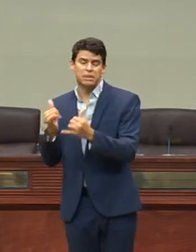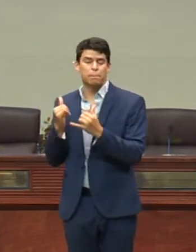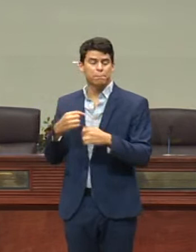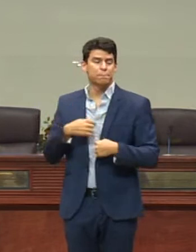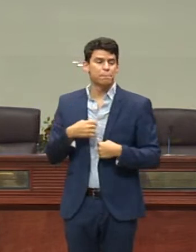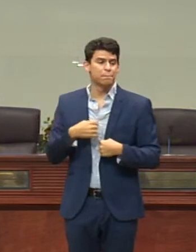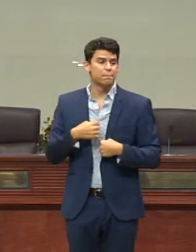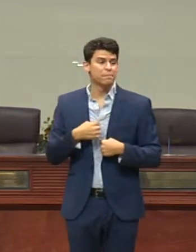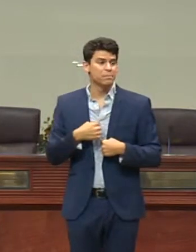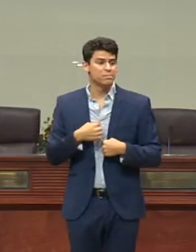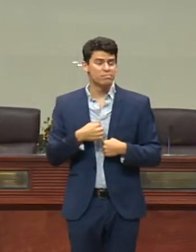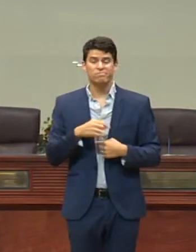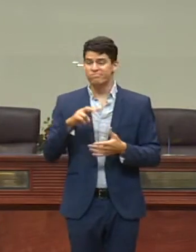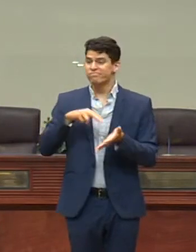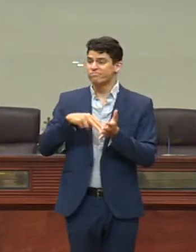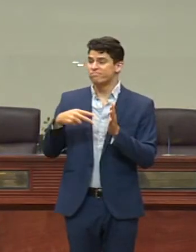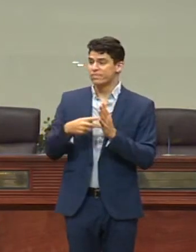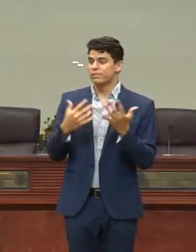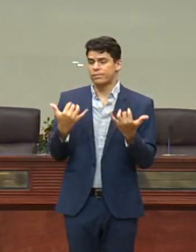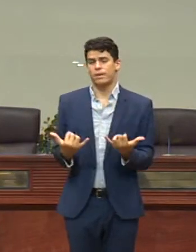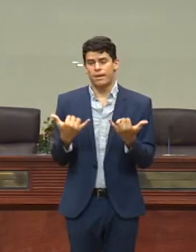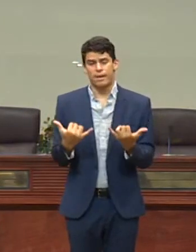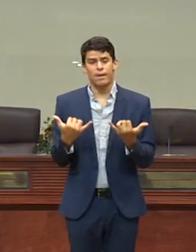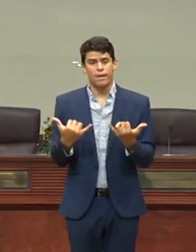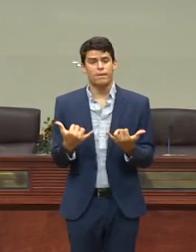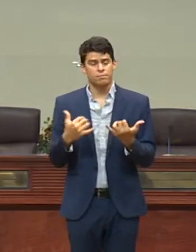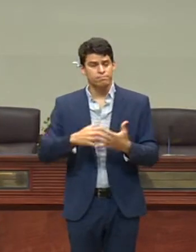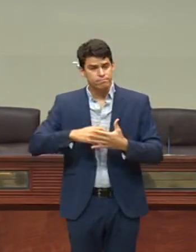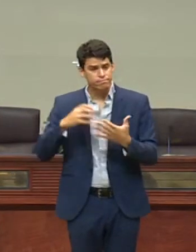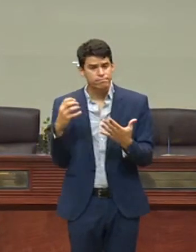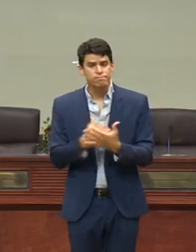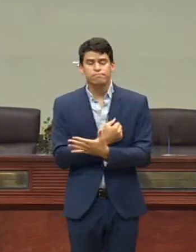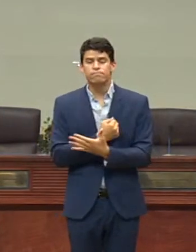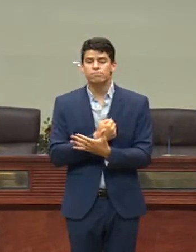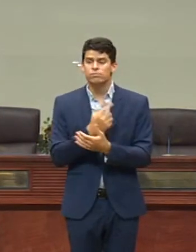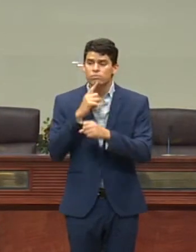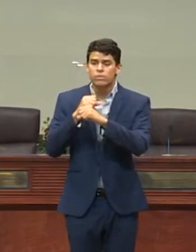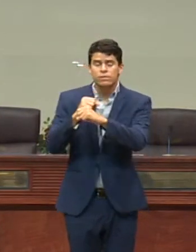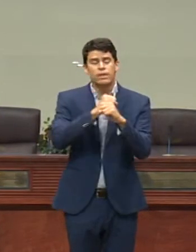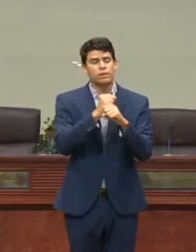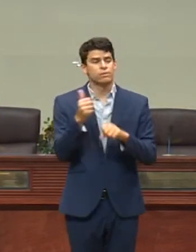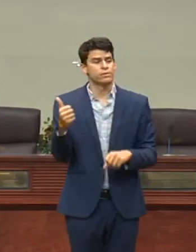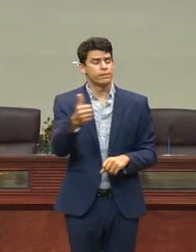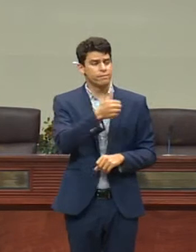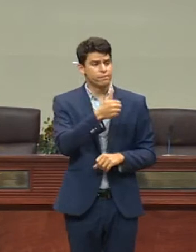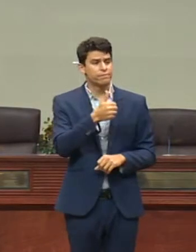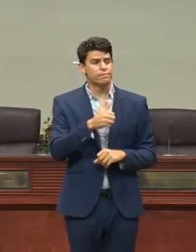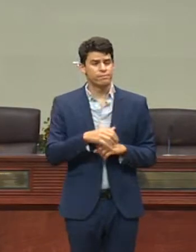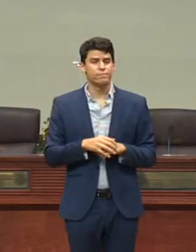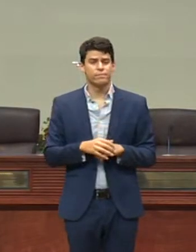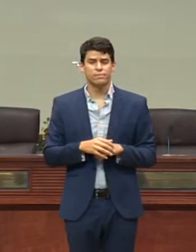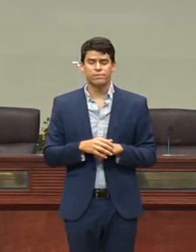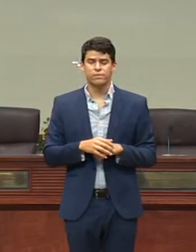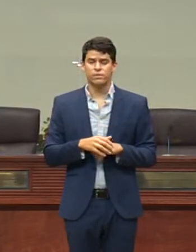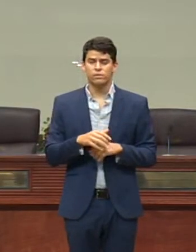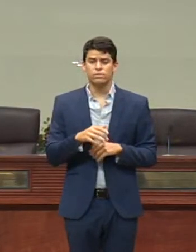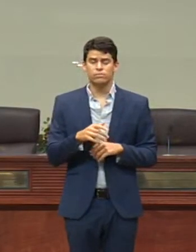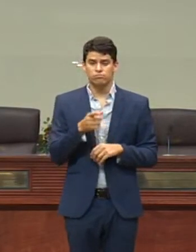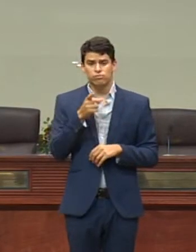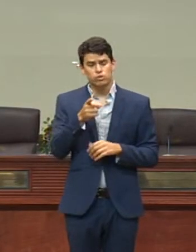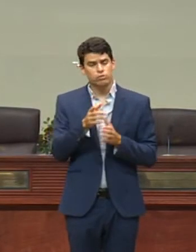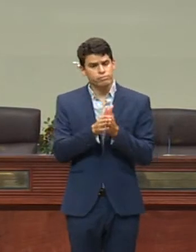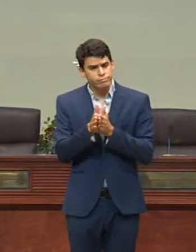time really is now, like no other time in our community, for you to step up to the plate and